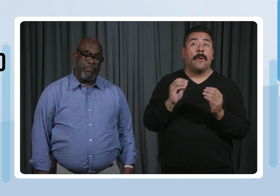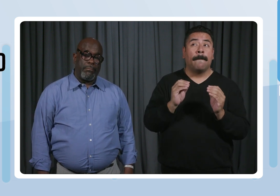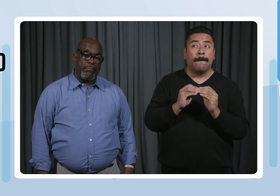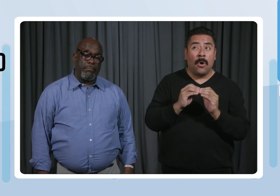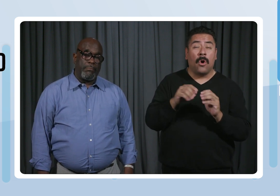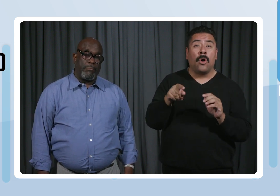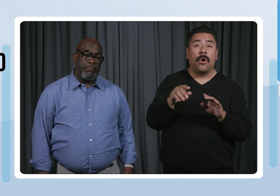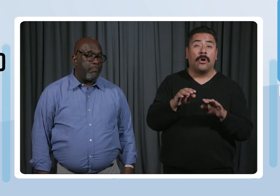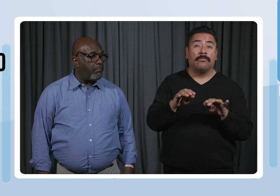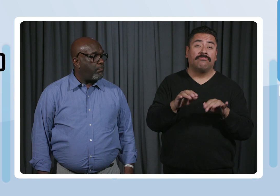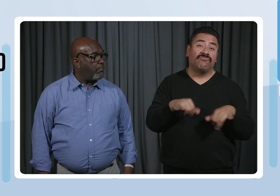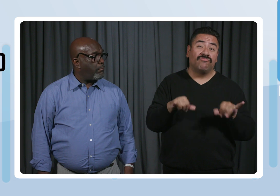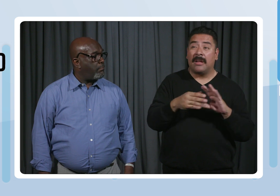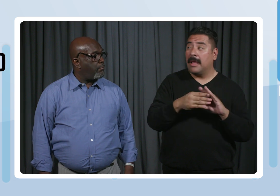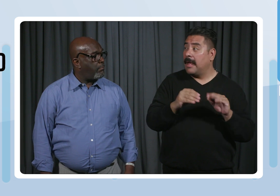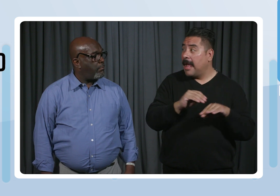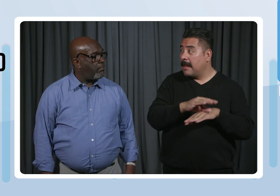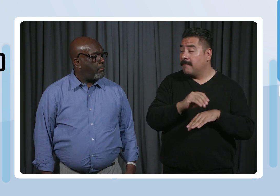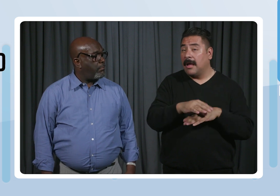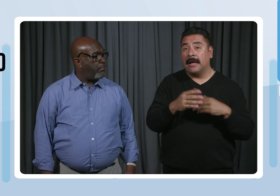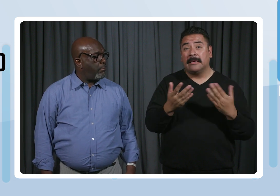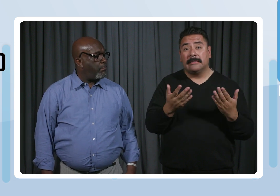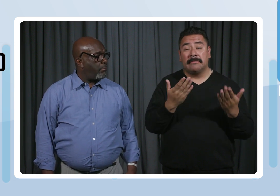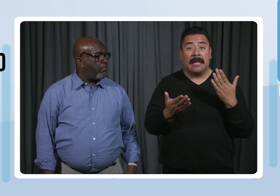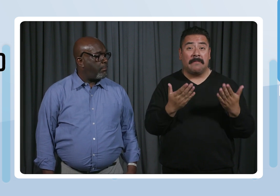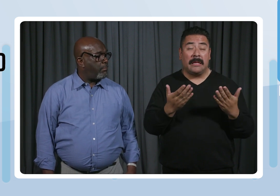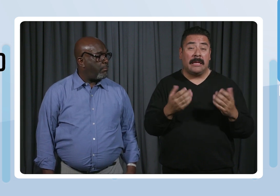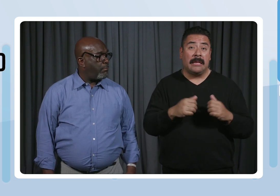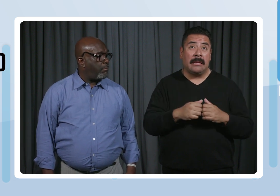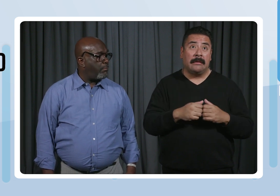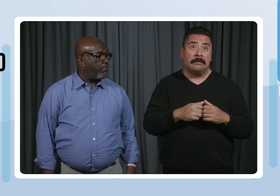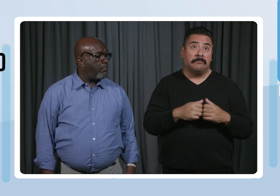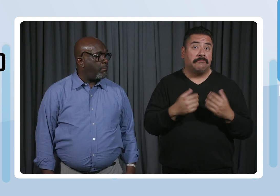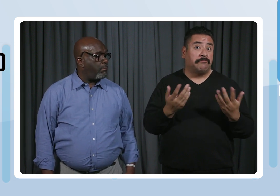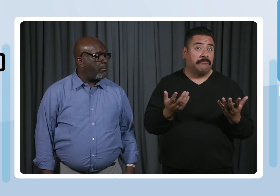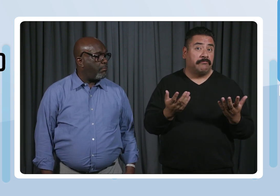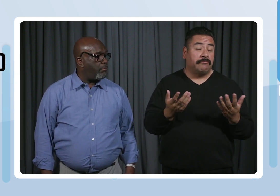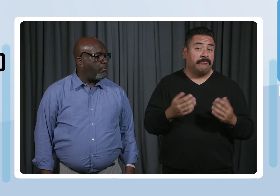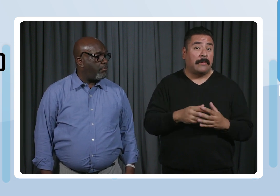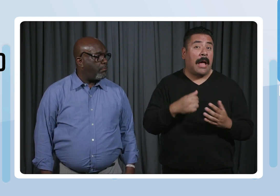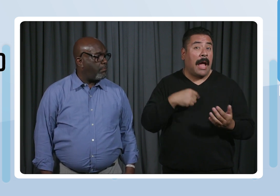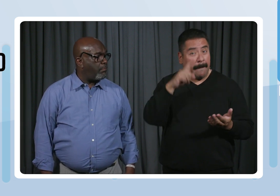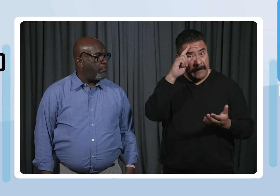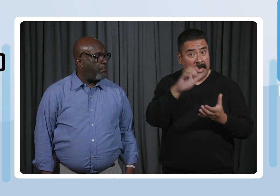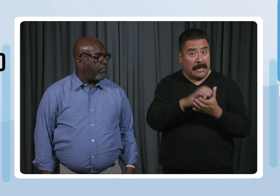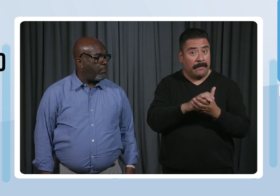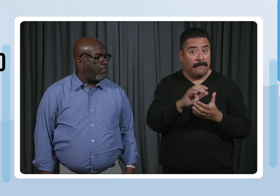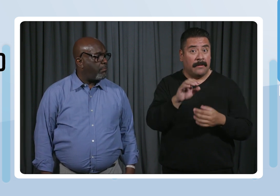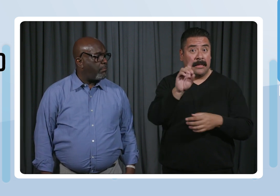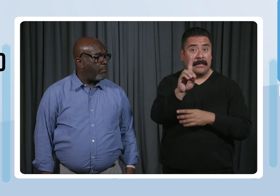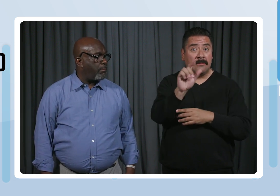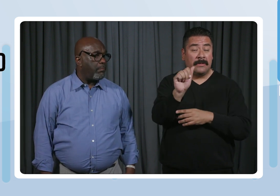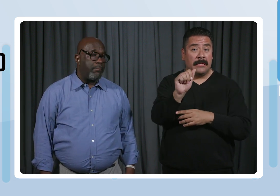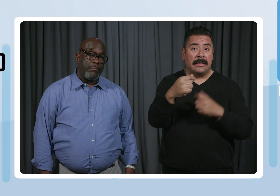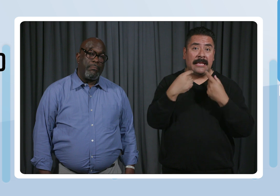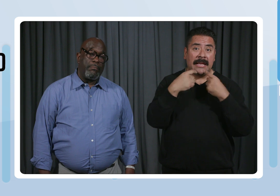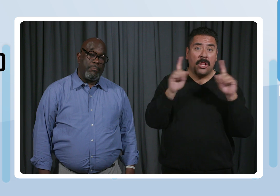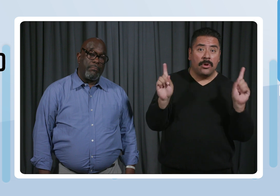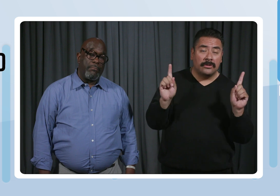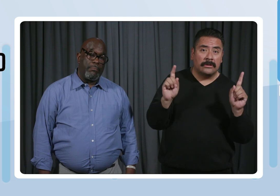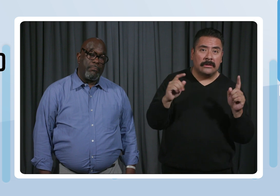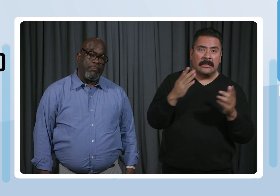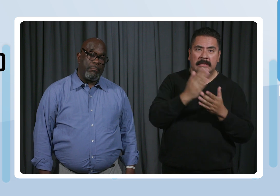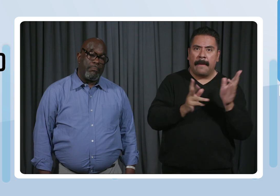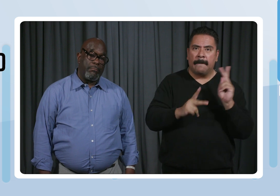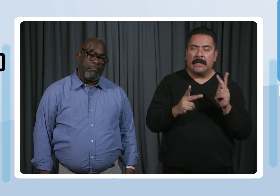advice, maybe a hot take here, but I really believe in disability disclosure